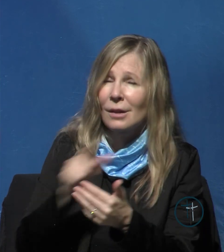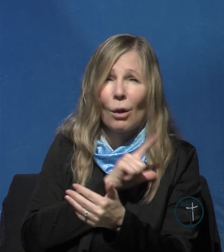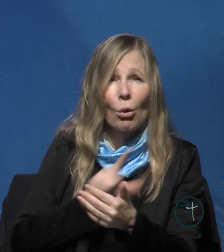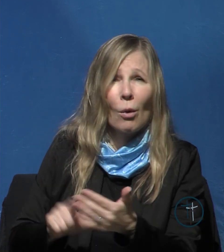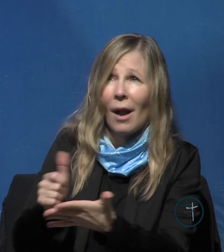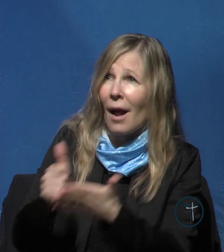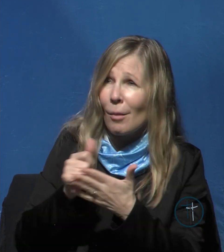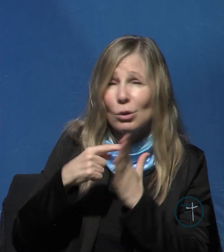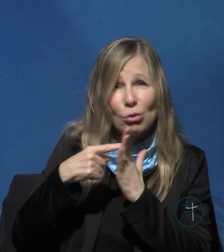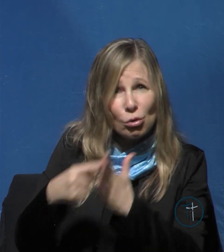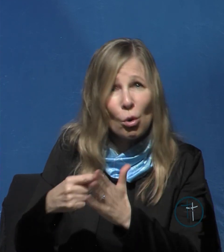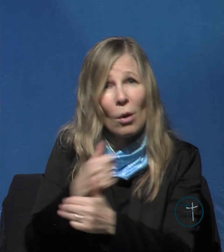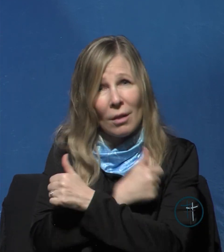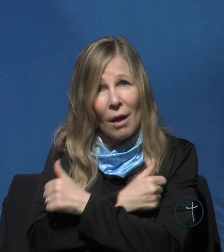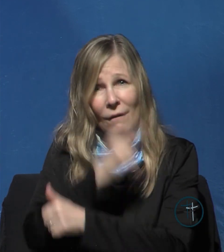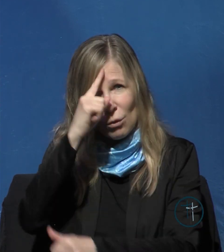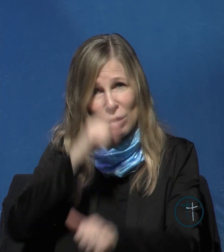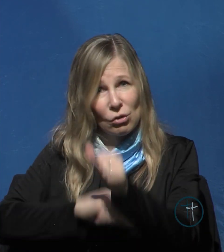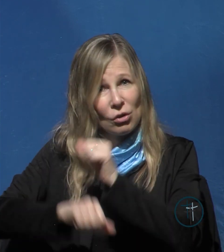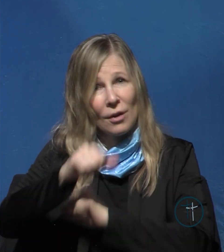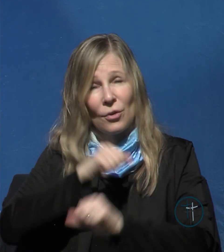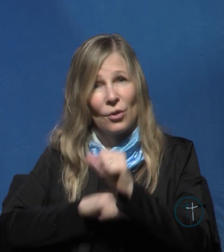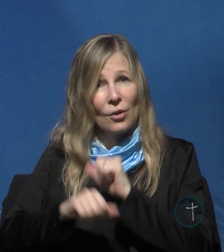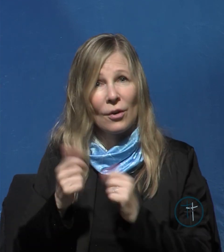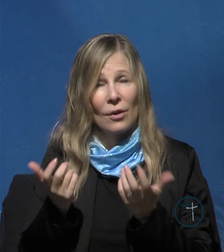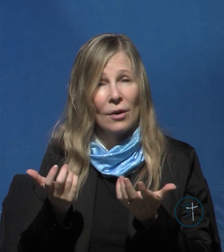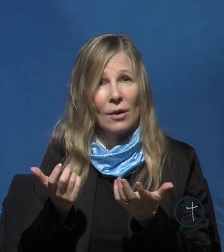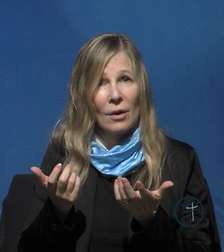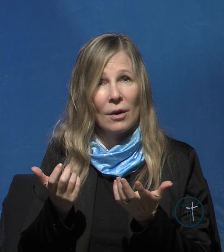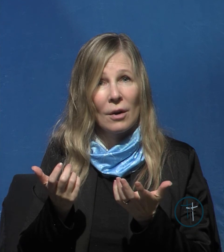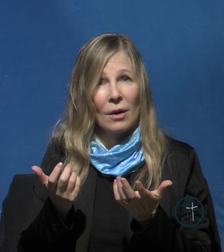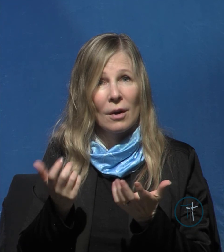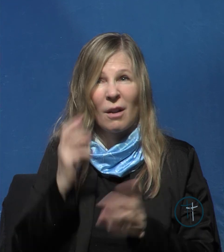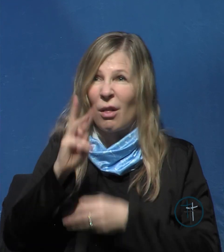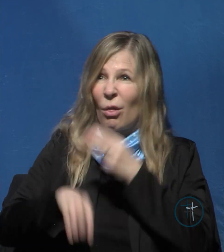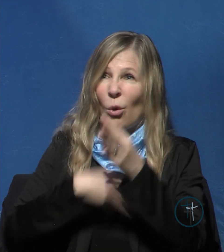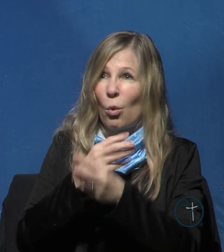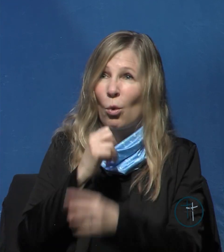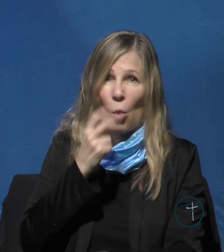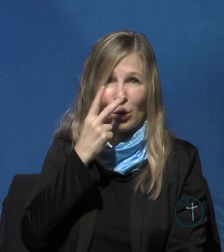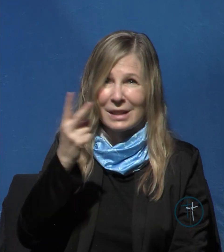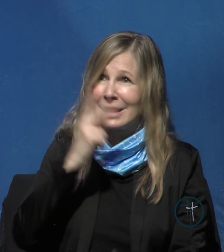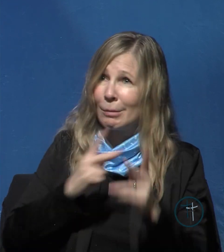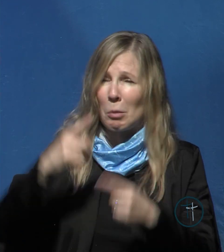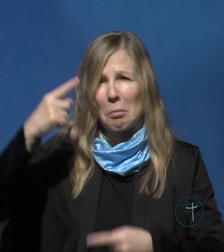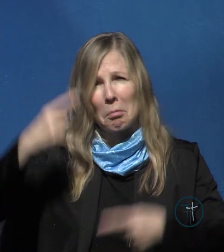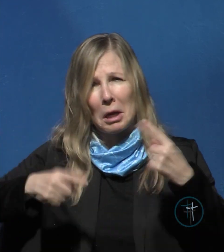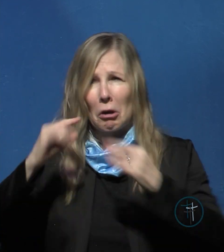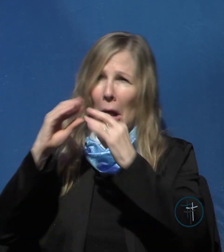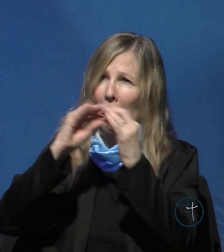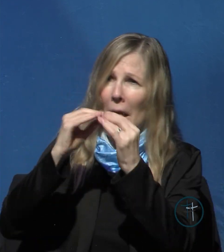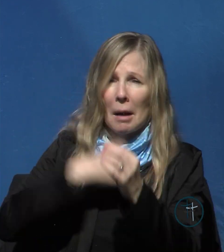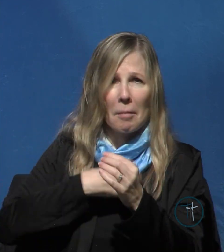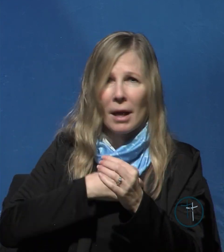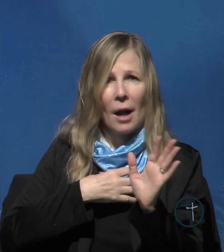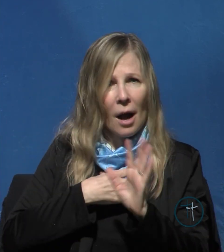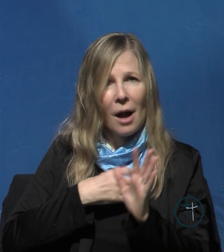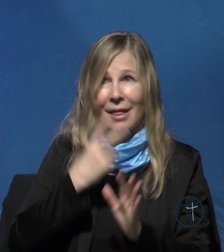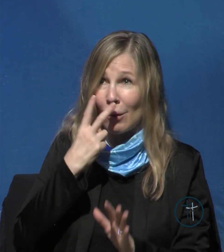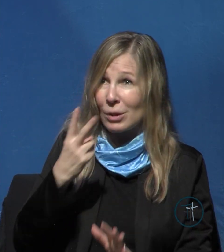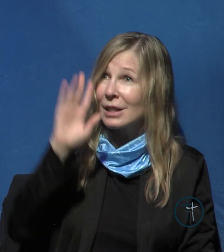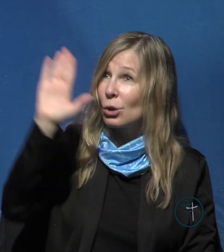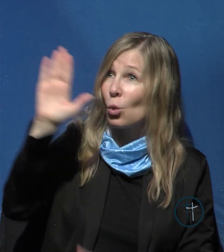us to show love for one another so that the world won't see people bickering and complaining. They'll see your